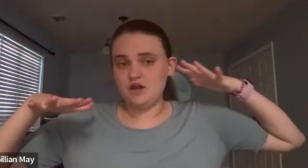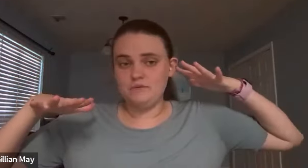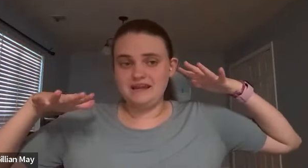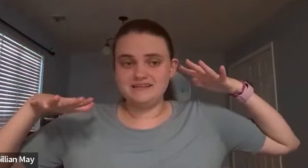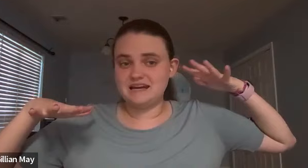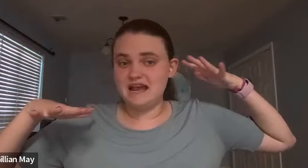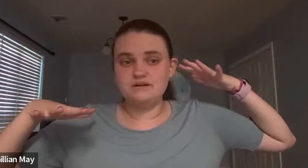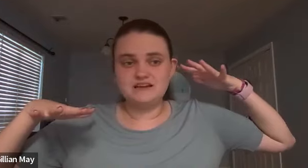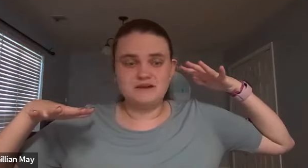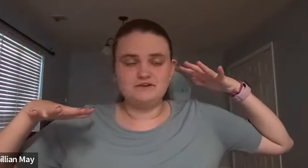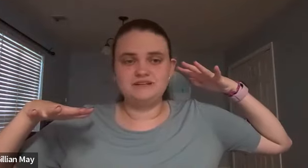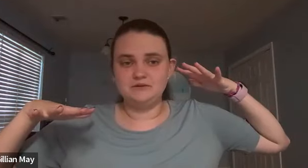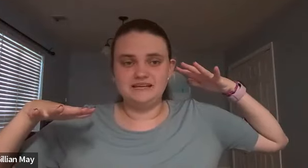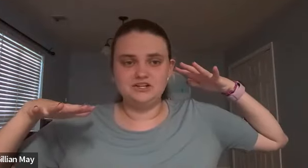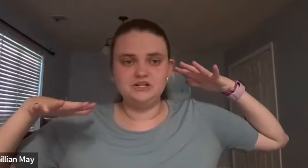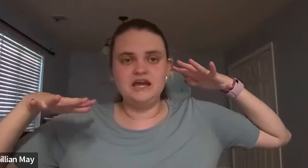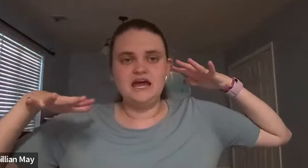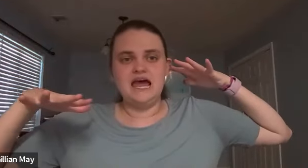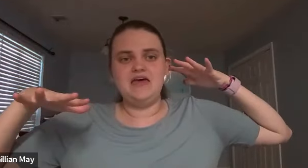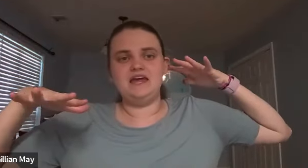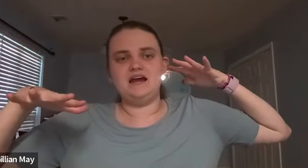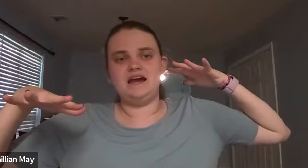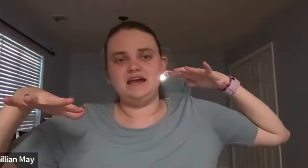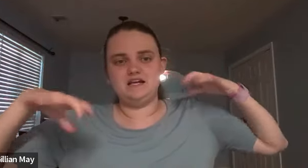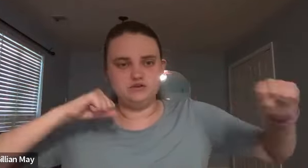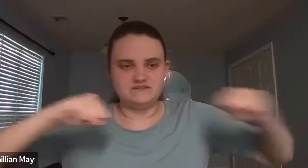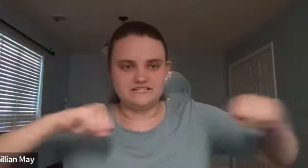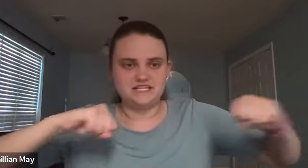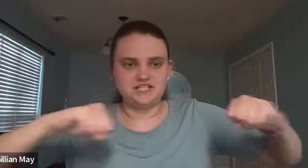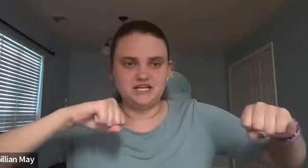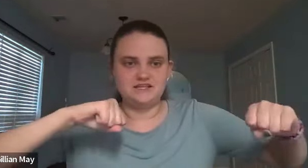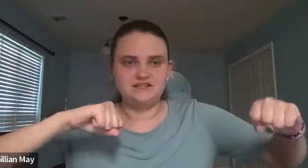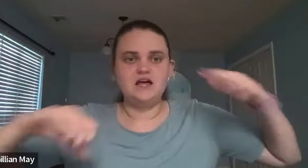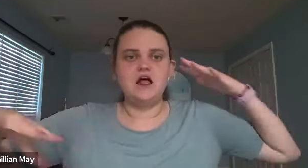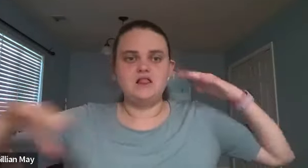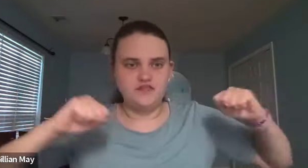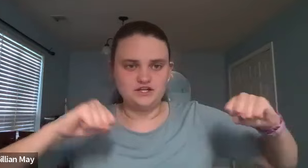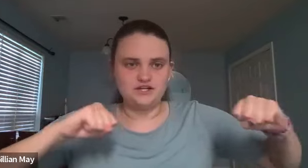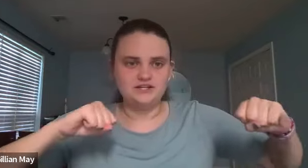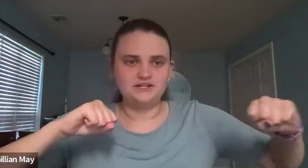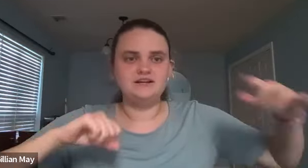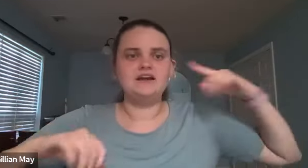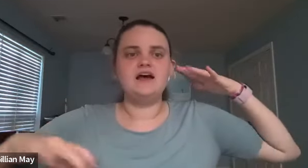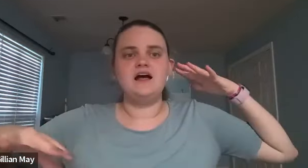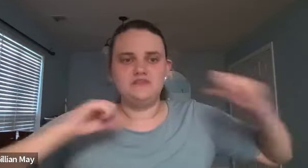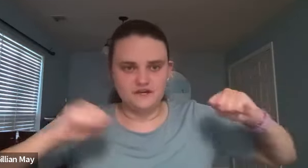open hands. I always have my first one near my ear and then I close in a fist and I shake. Thunder,